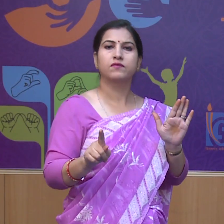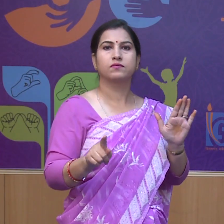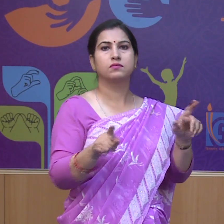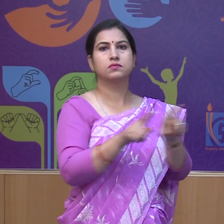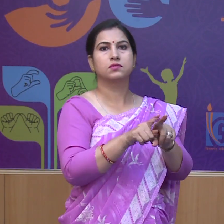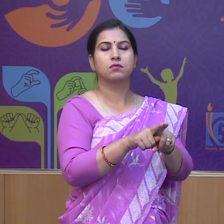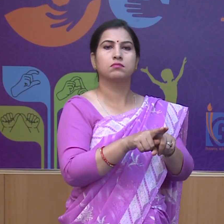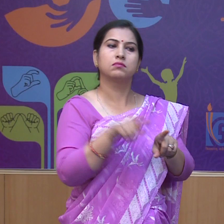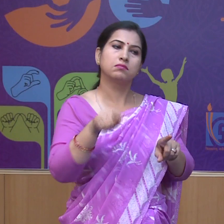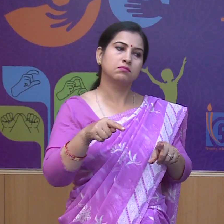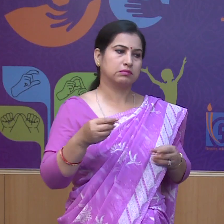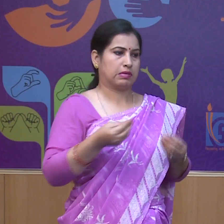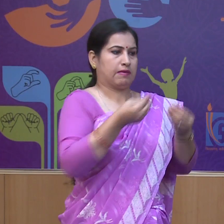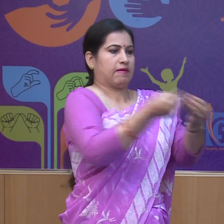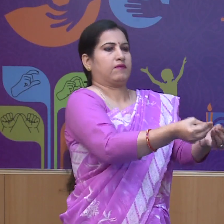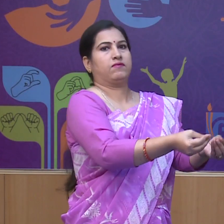also came to them.